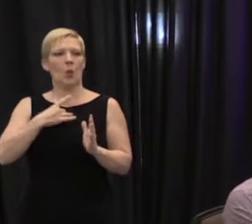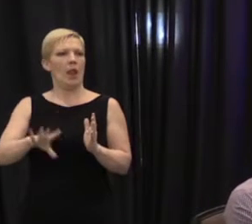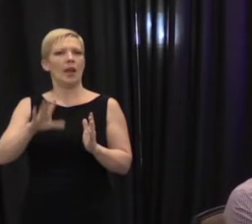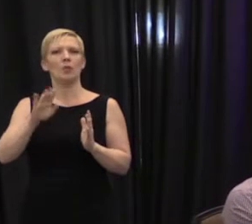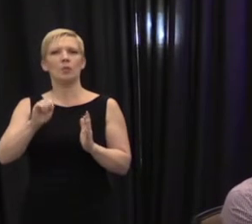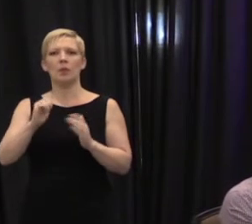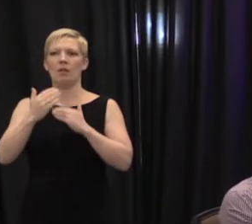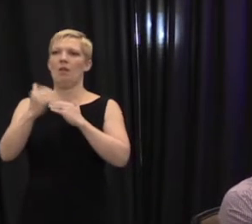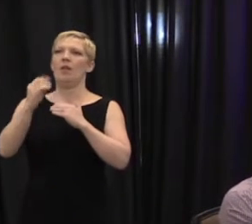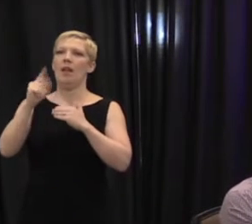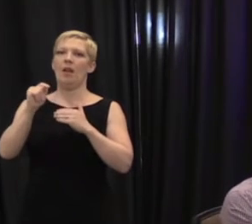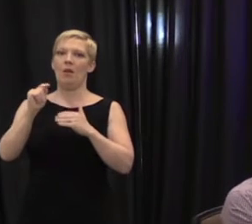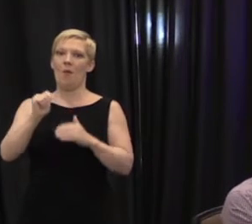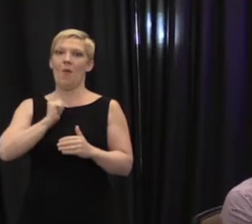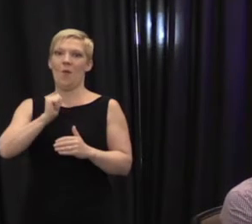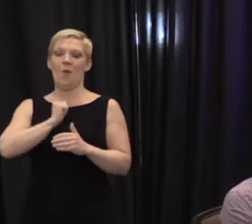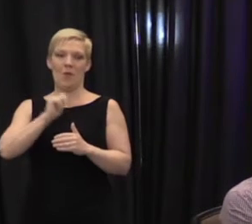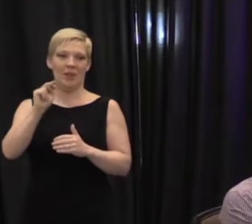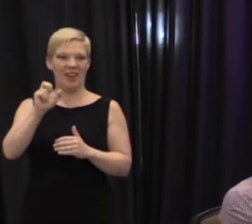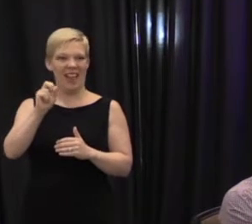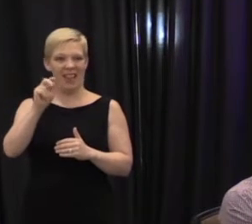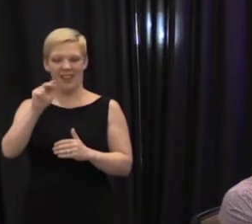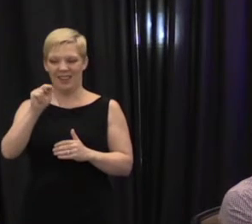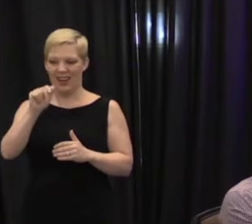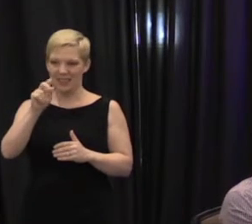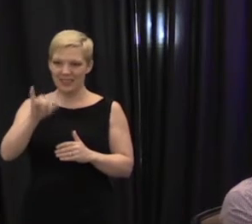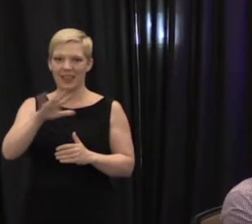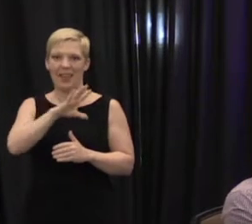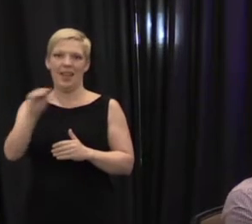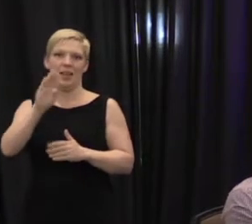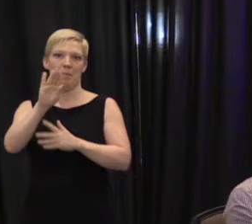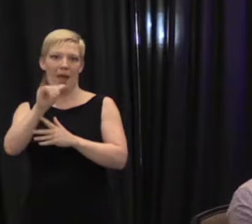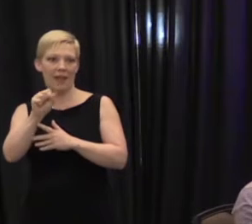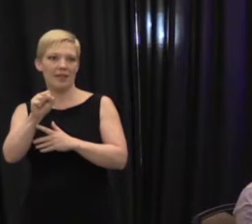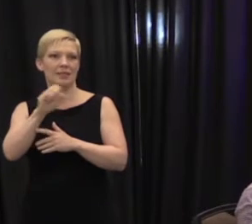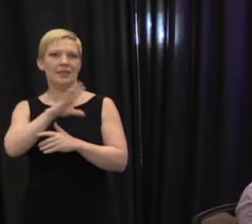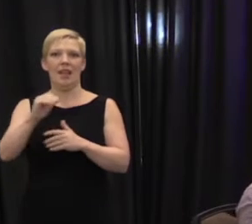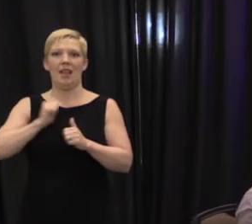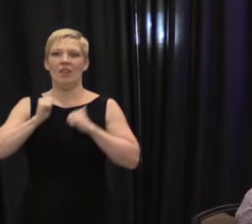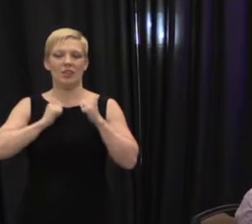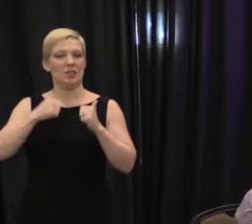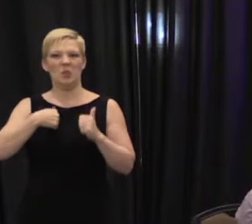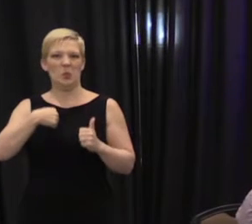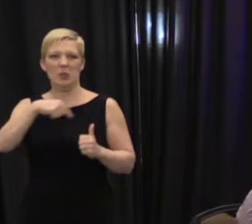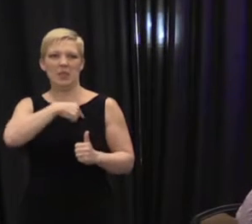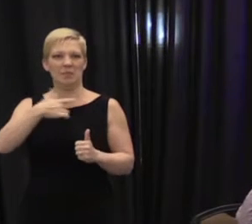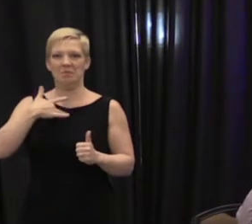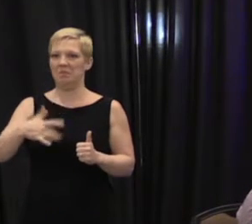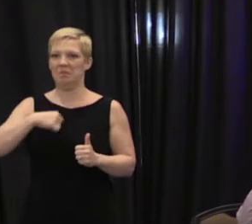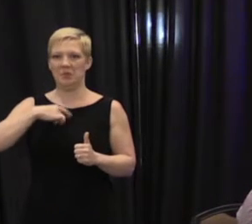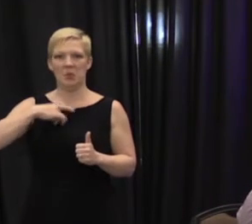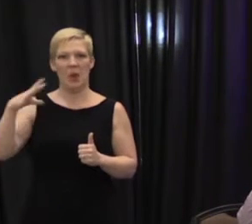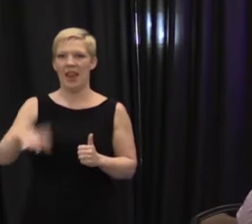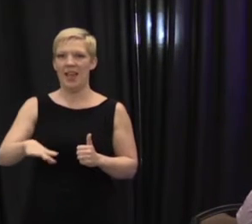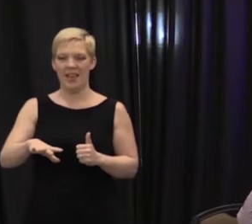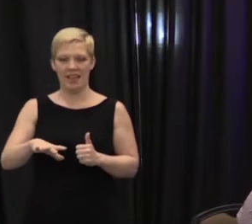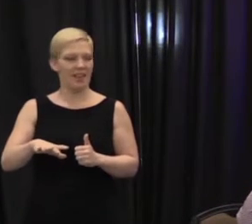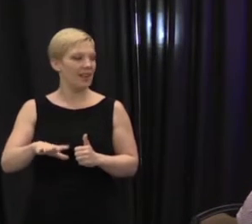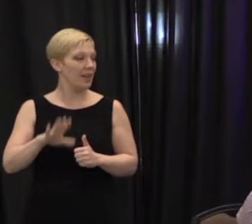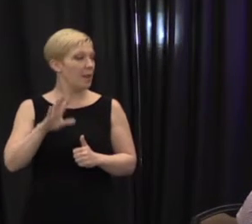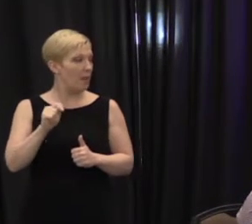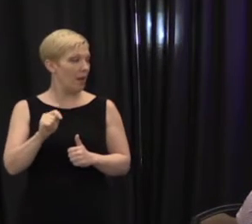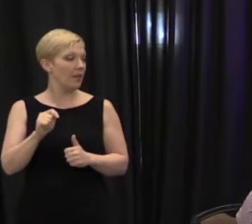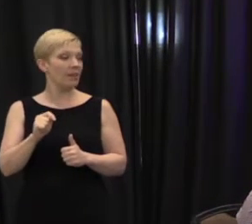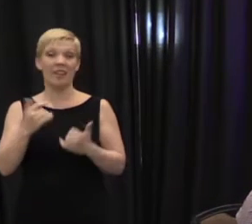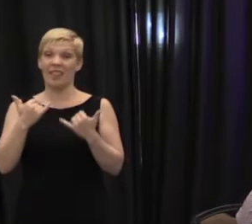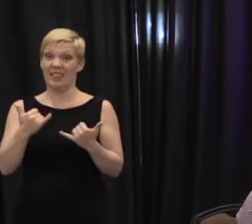on our own nasty habits and biases and complicity in oppression. We do not like it. But in this age